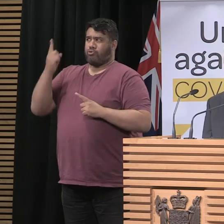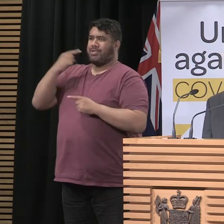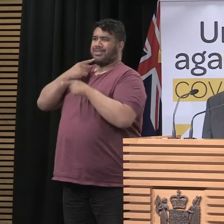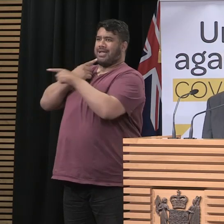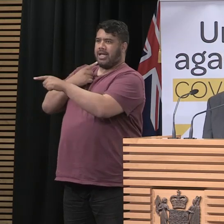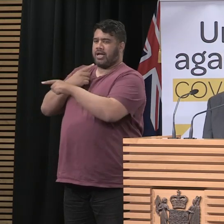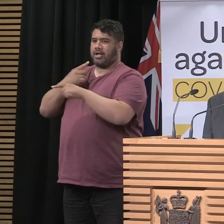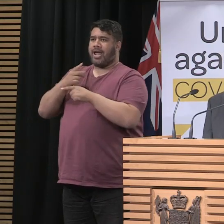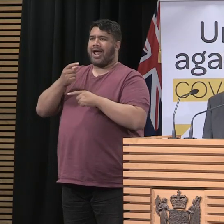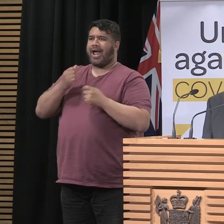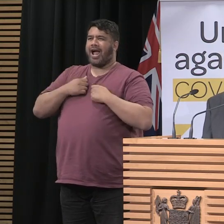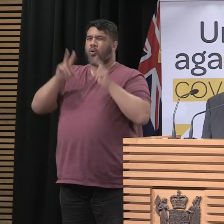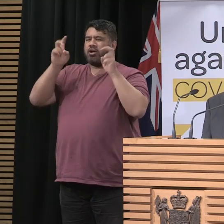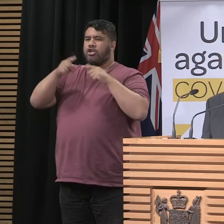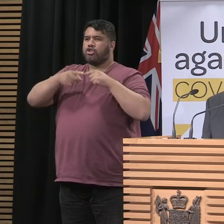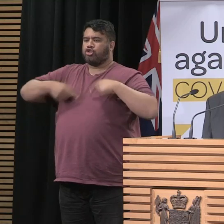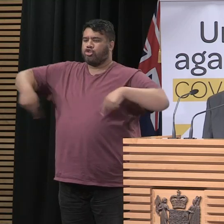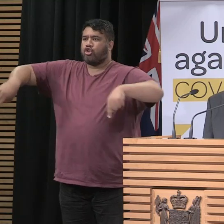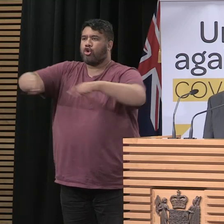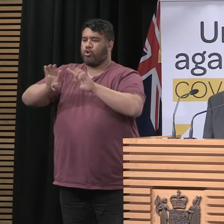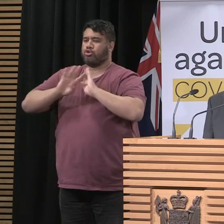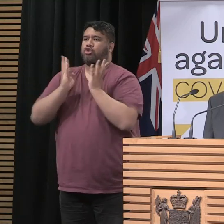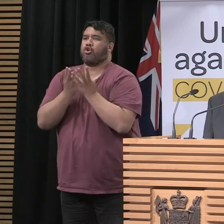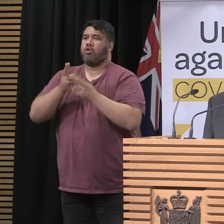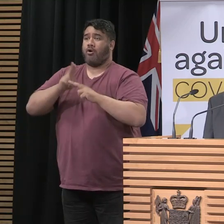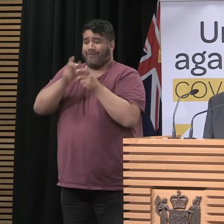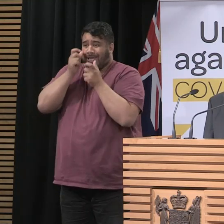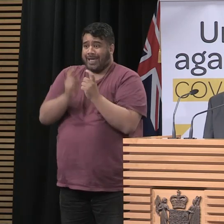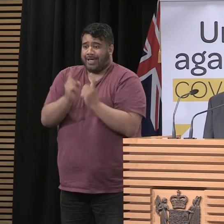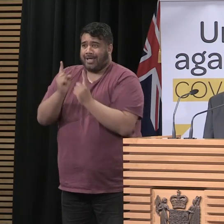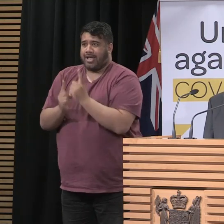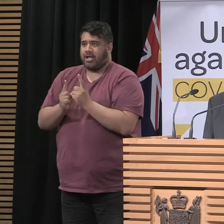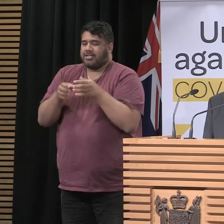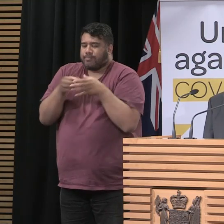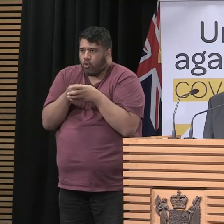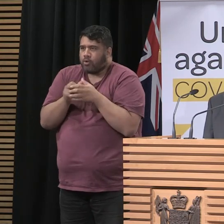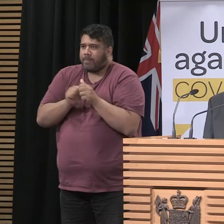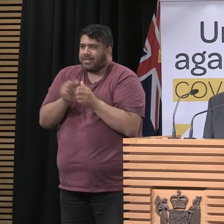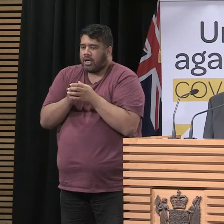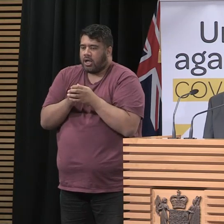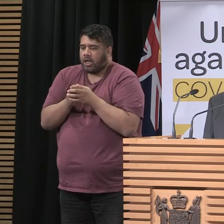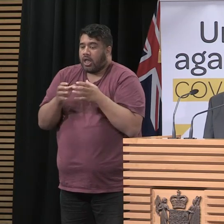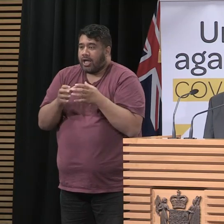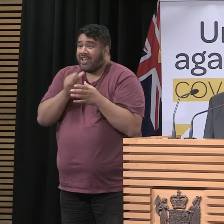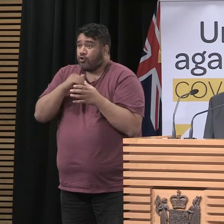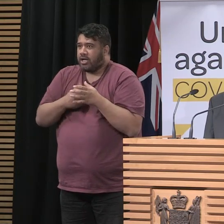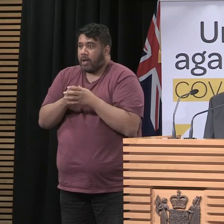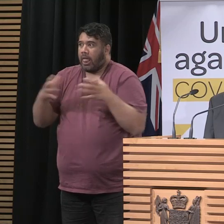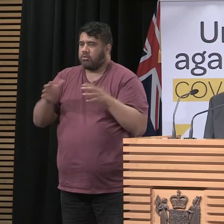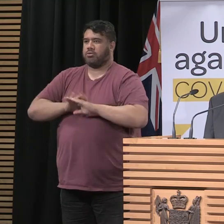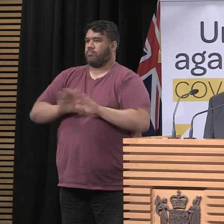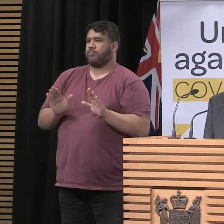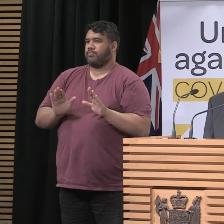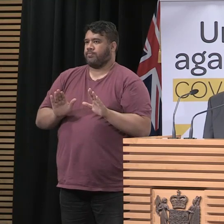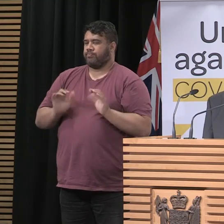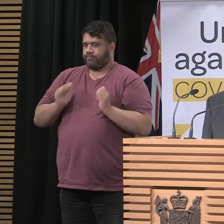circle of care is needed to minimise any risk of spread. Again, the smaller the better. You'll appreciate our